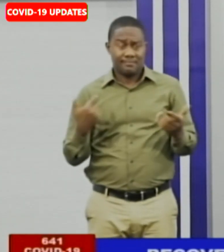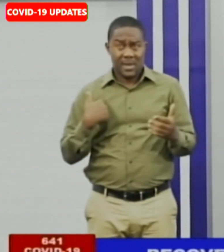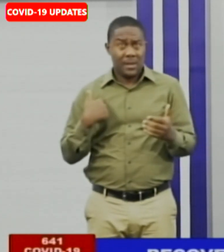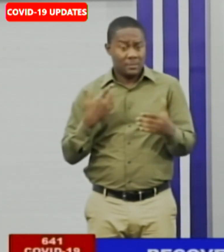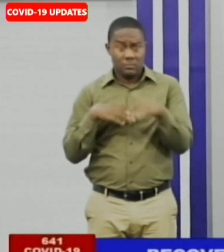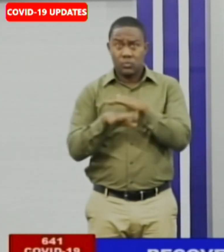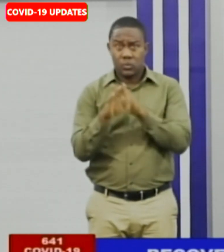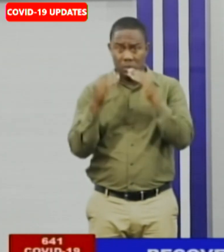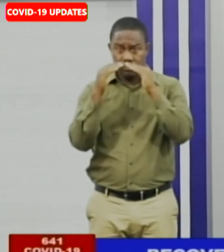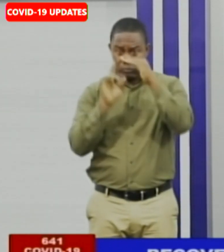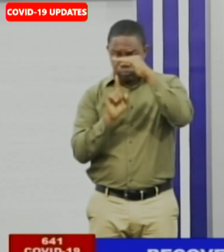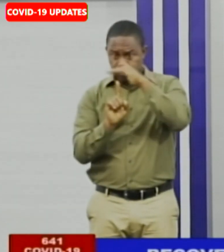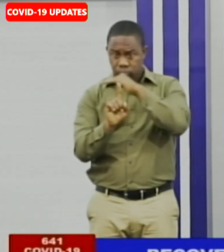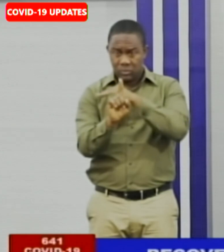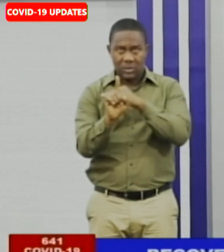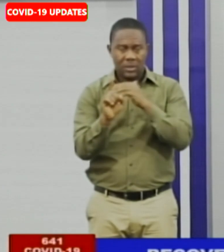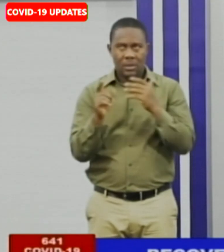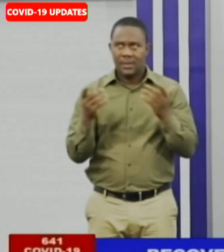In fact, it was a moment of